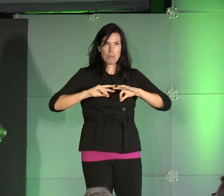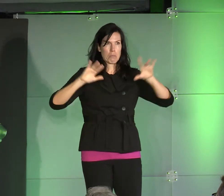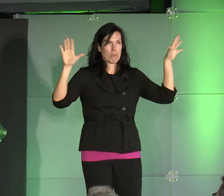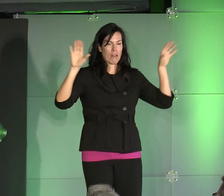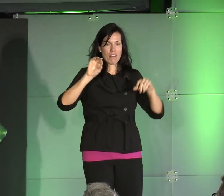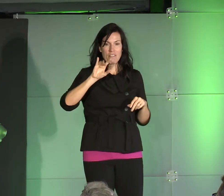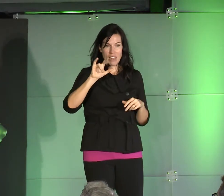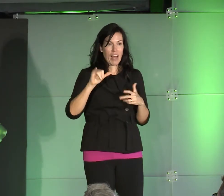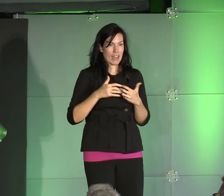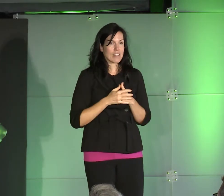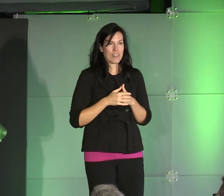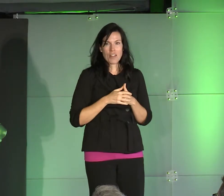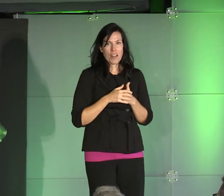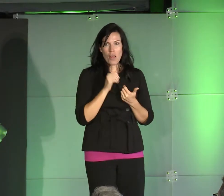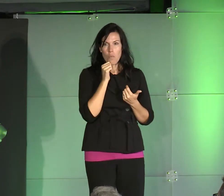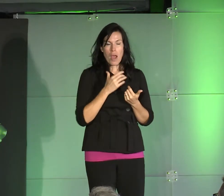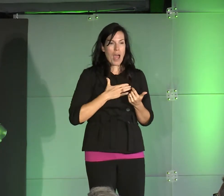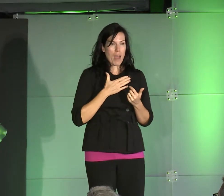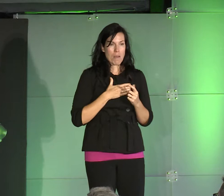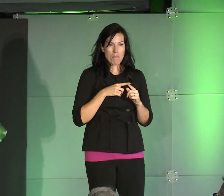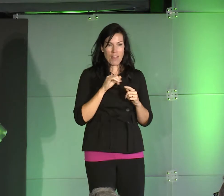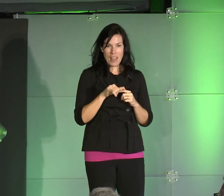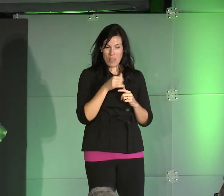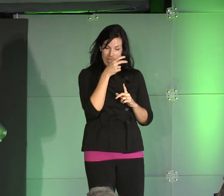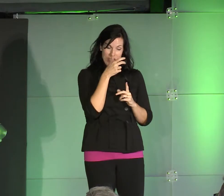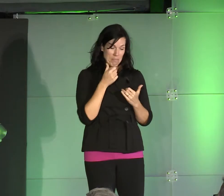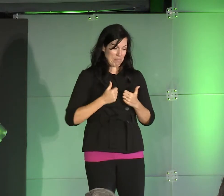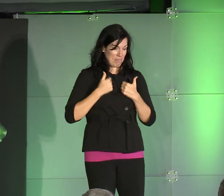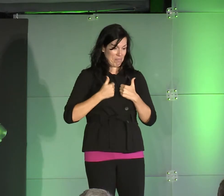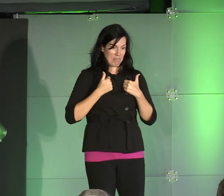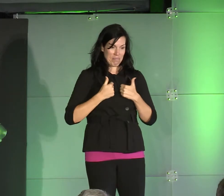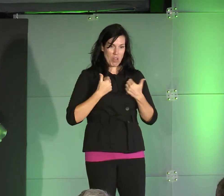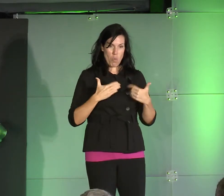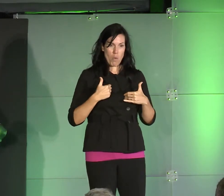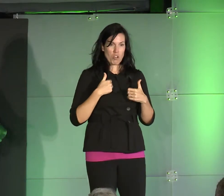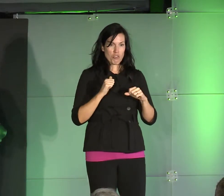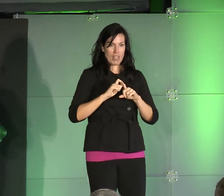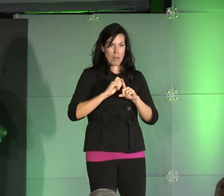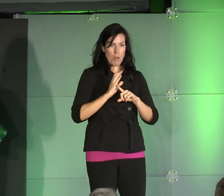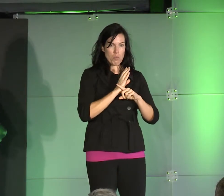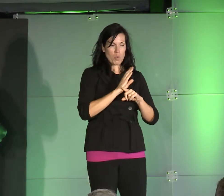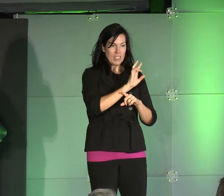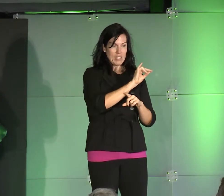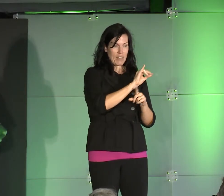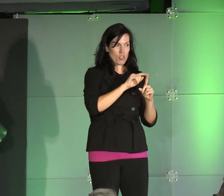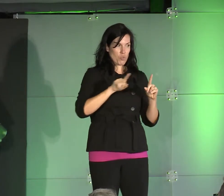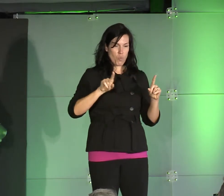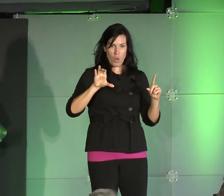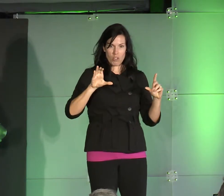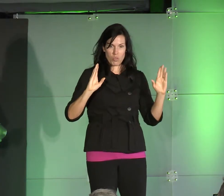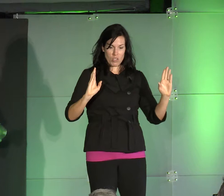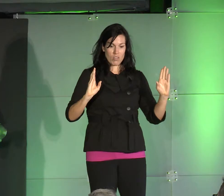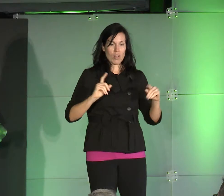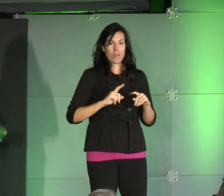flies. So they weren't very happy about that, but the insect is very hardy. We're trying to regulate the temperature between 70 and 100 degrees,